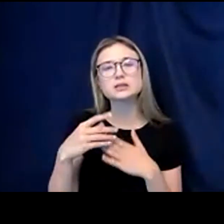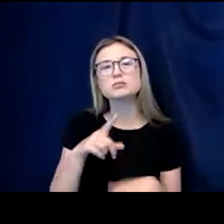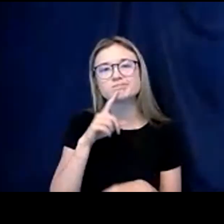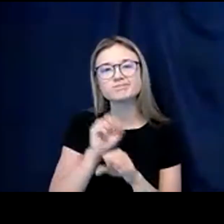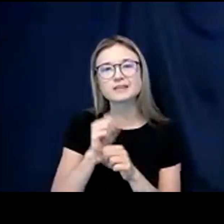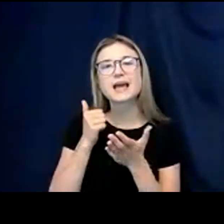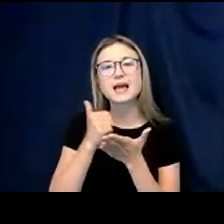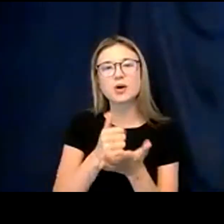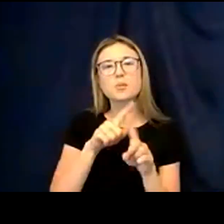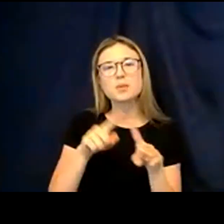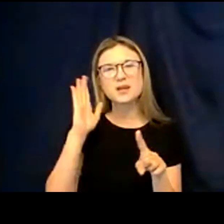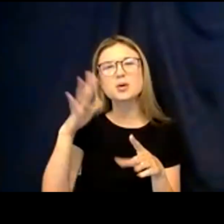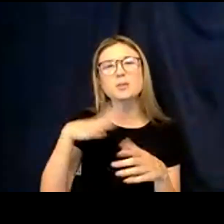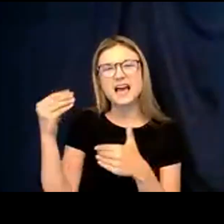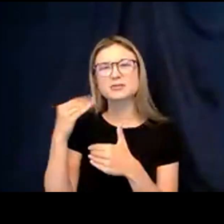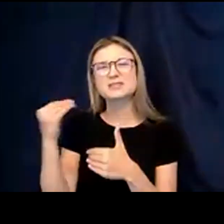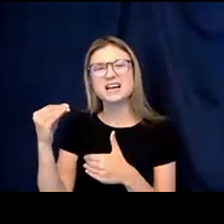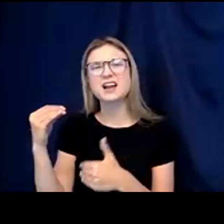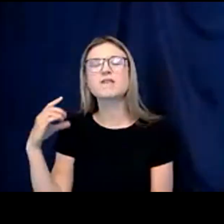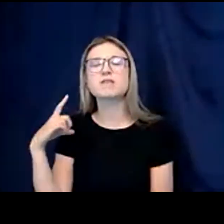of the legislative process at this point.